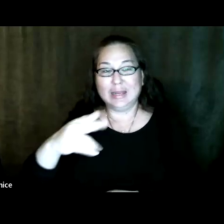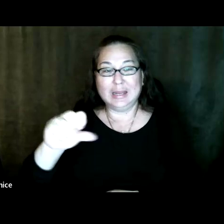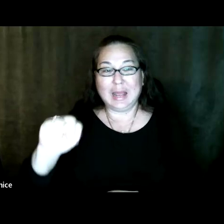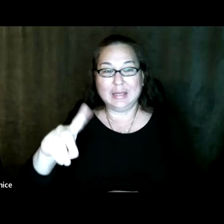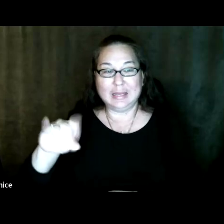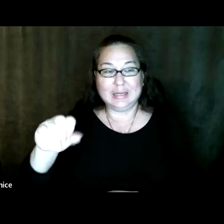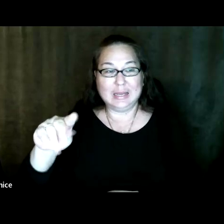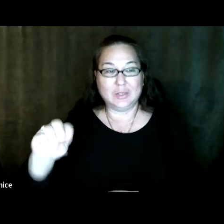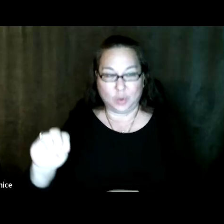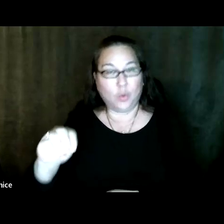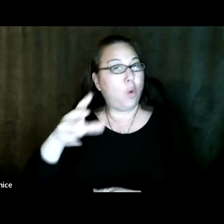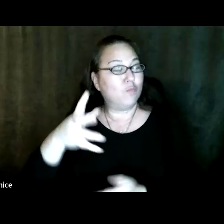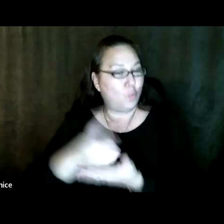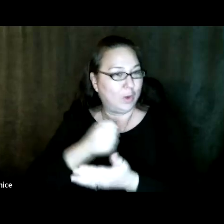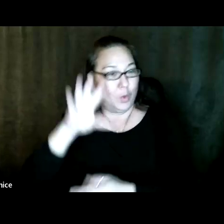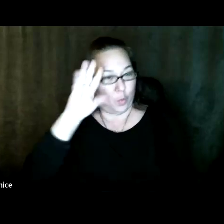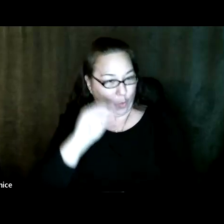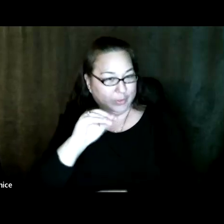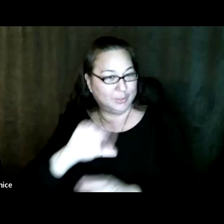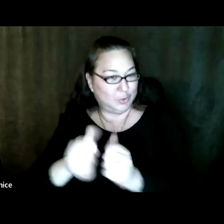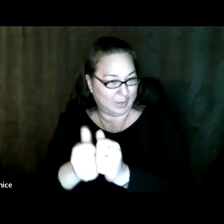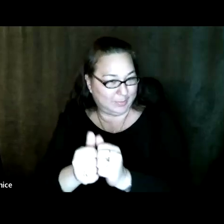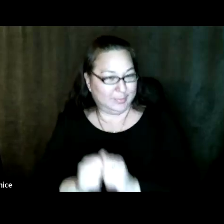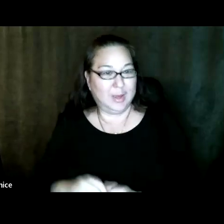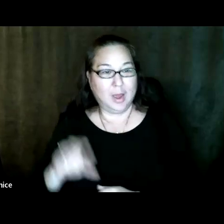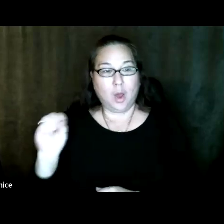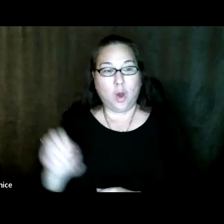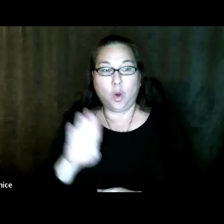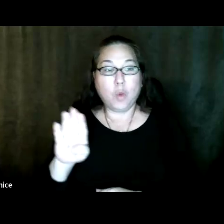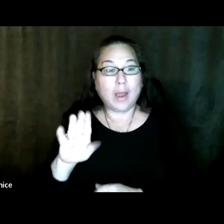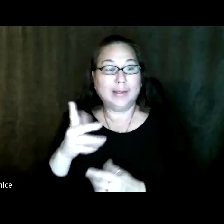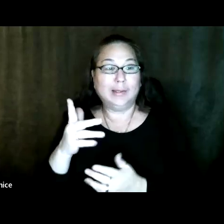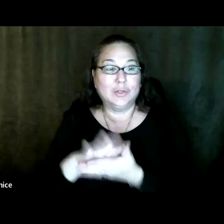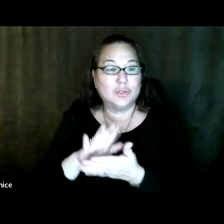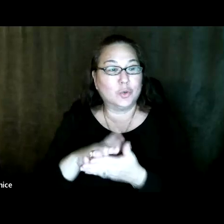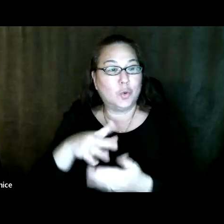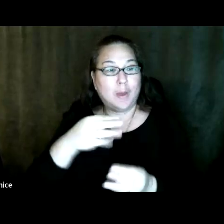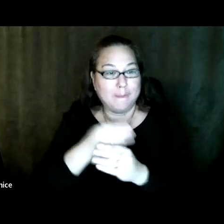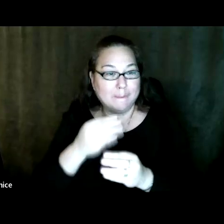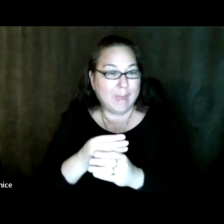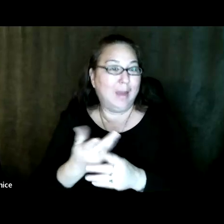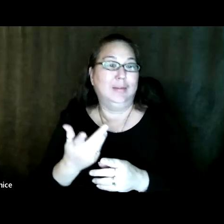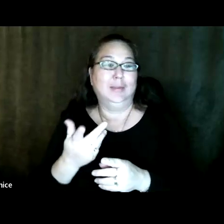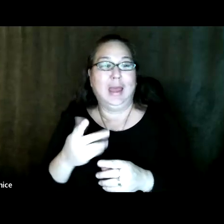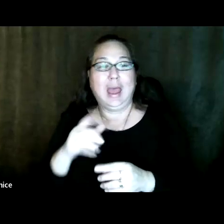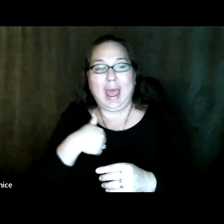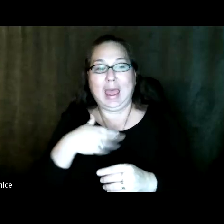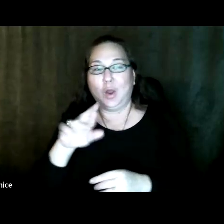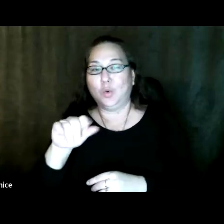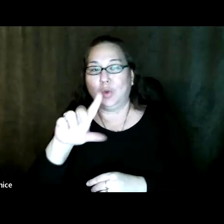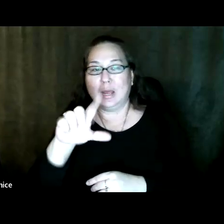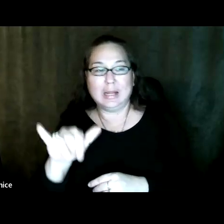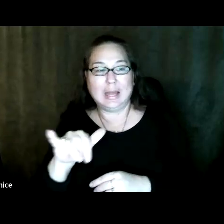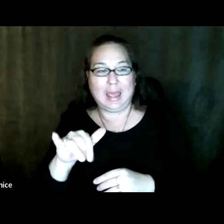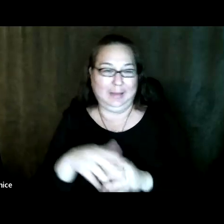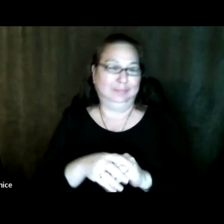many of our students. East Boston High School senior Christopher Acosta was named as the MIAA Student